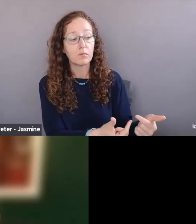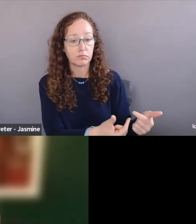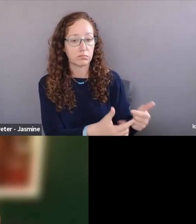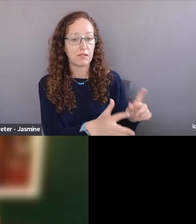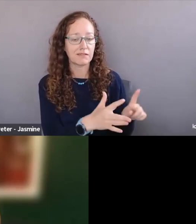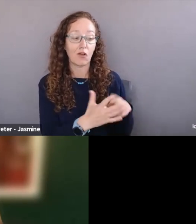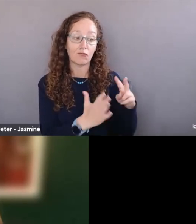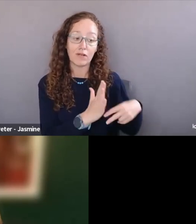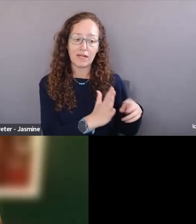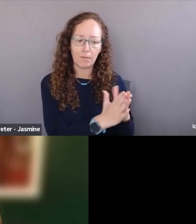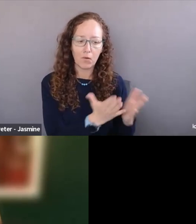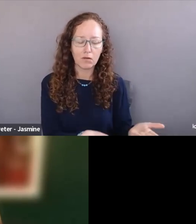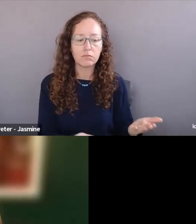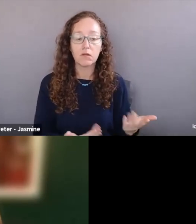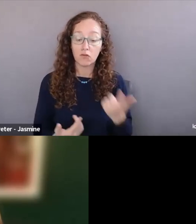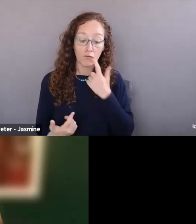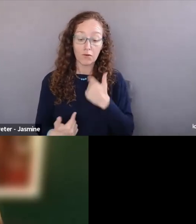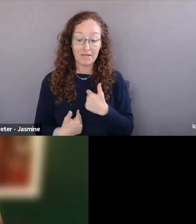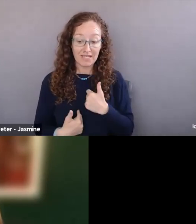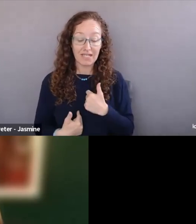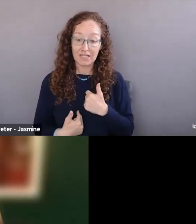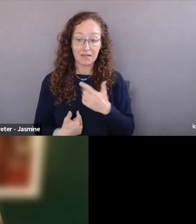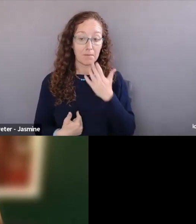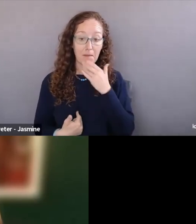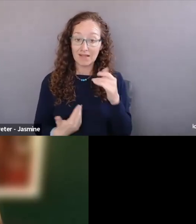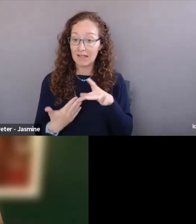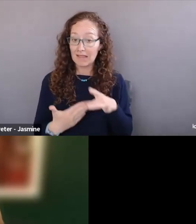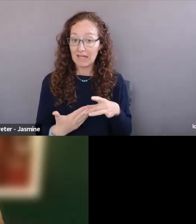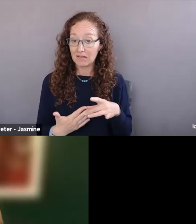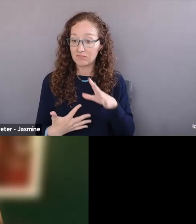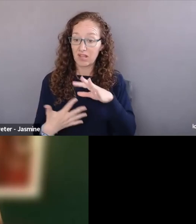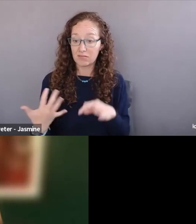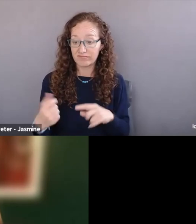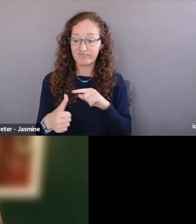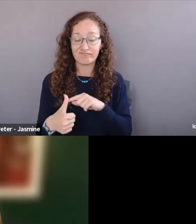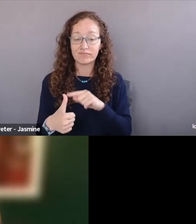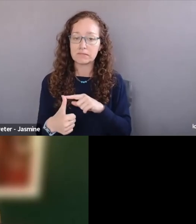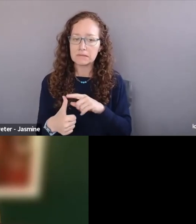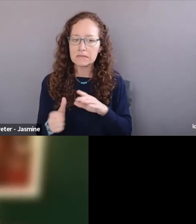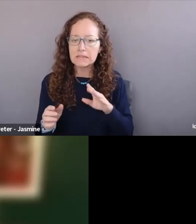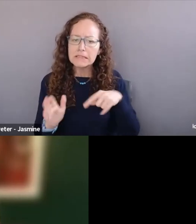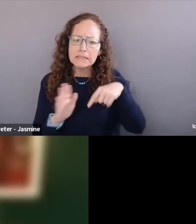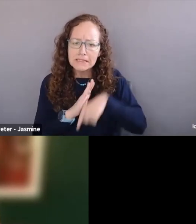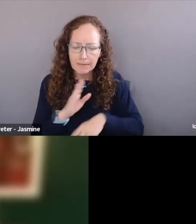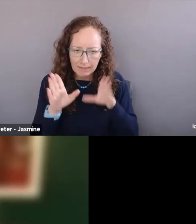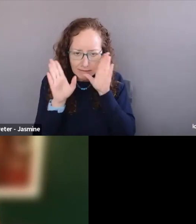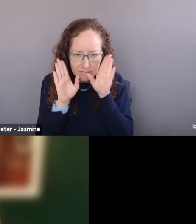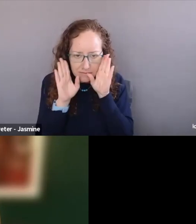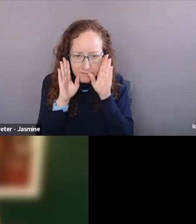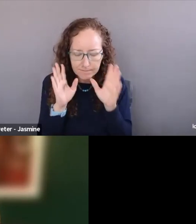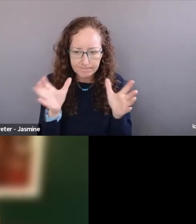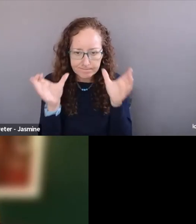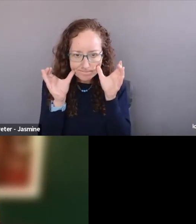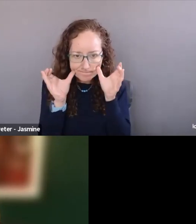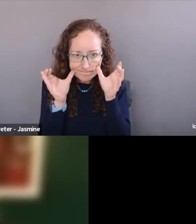to lead, because you have to listen deeply. And that's something, Indira, that you have taught me